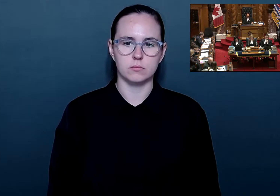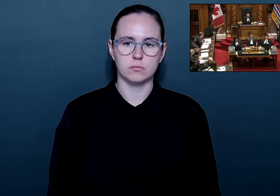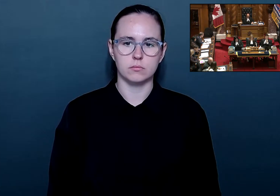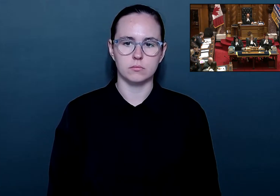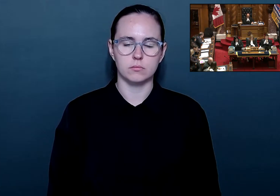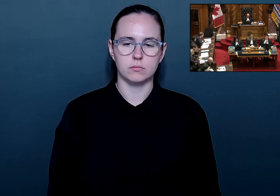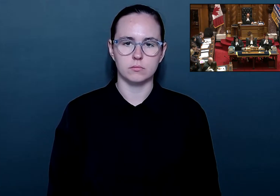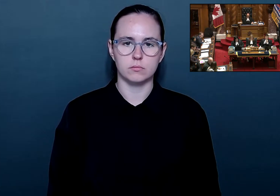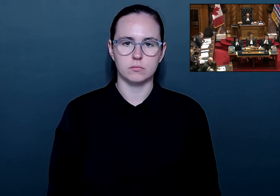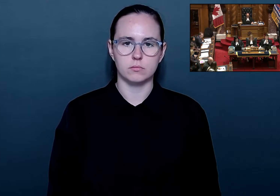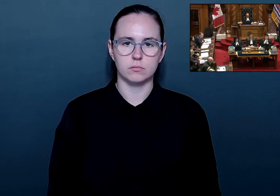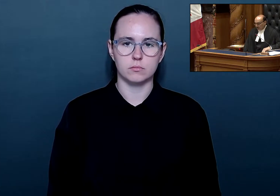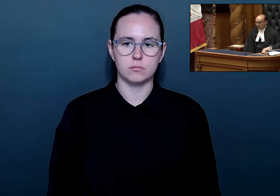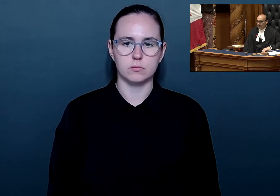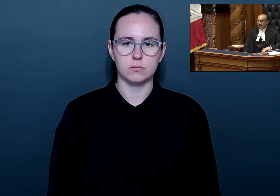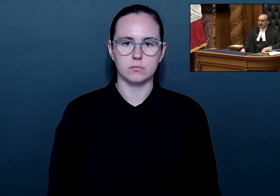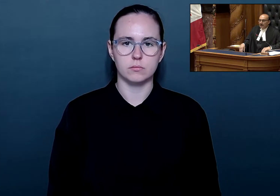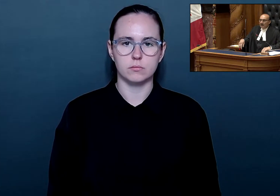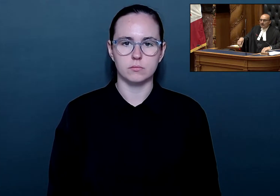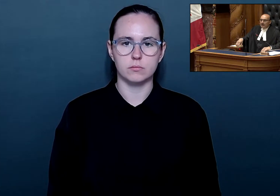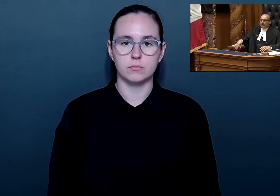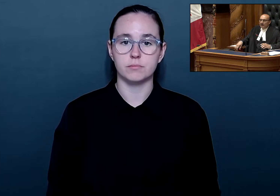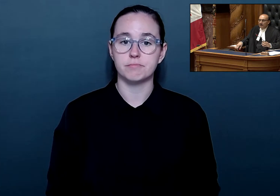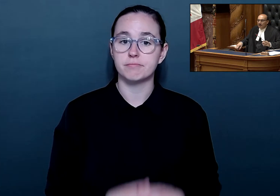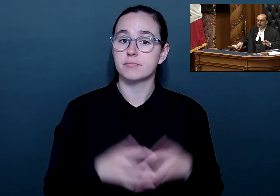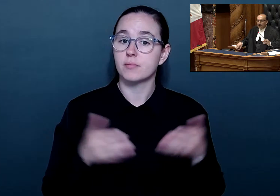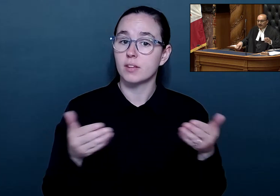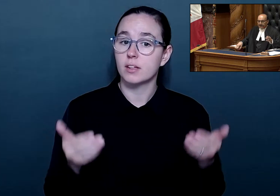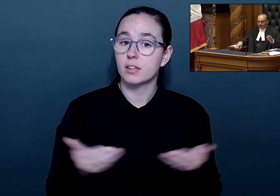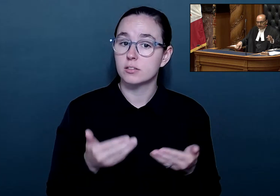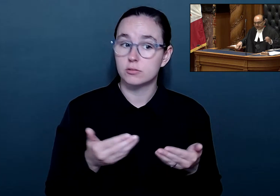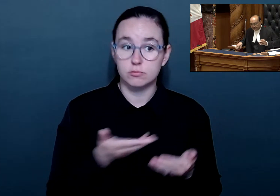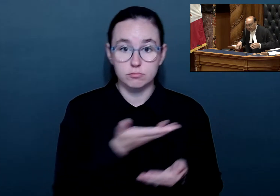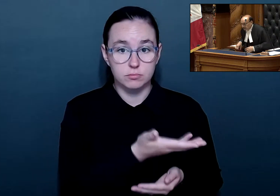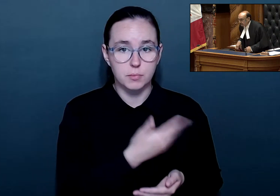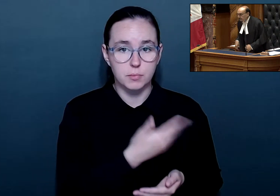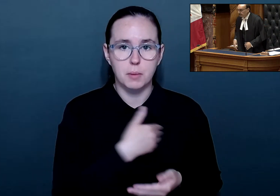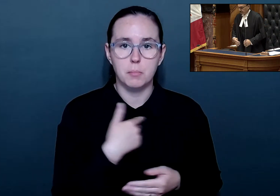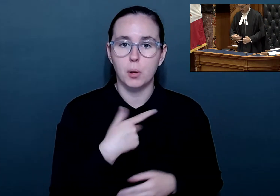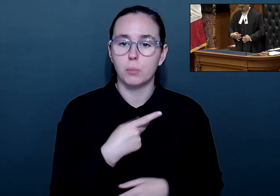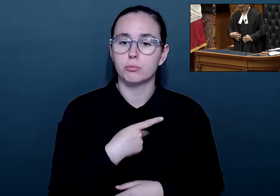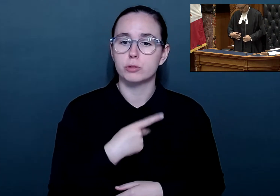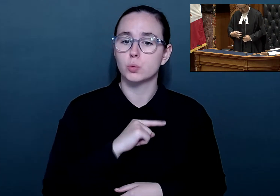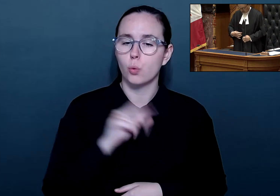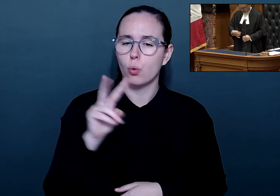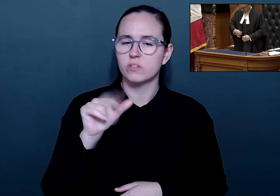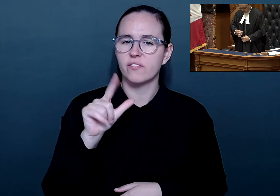I invite the member for Prince George Valemount to lead the House in prayer or reflection.